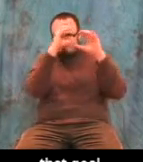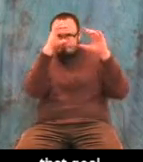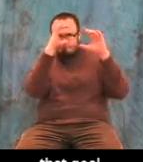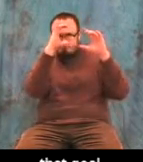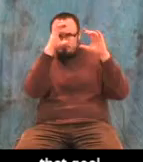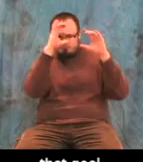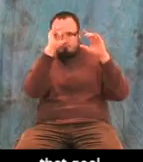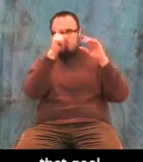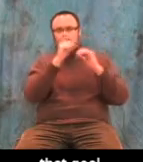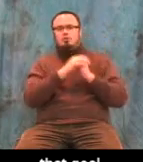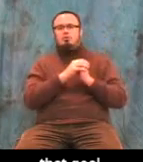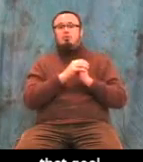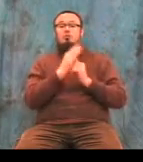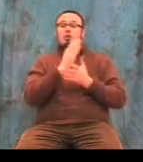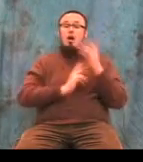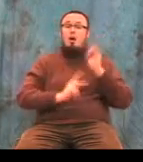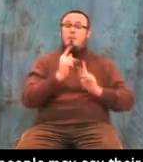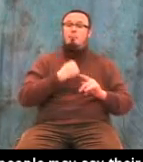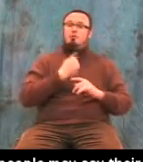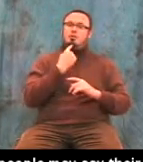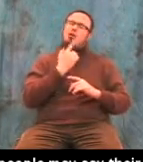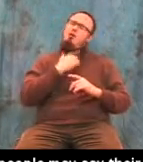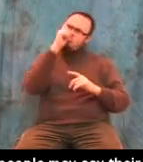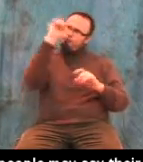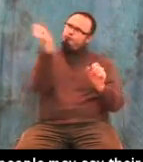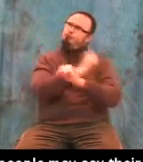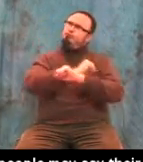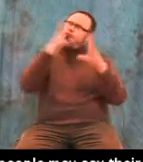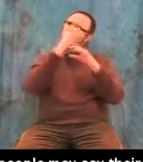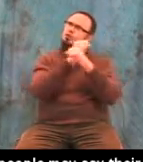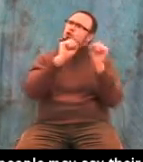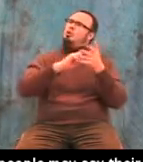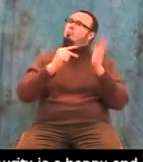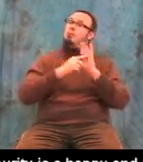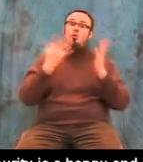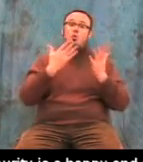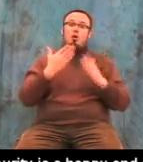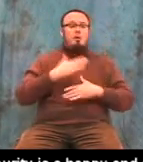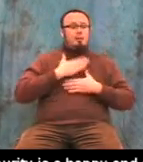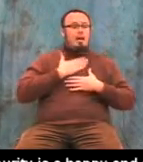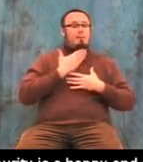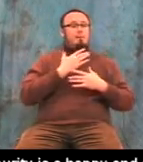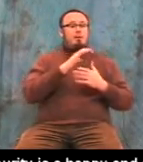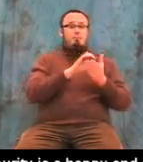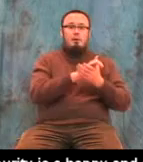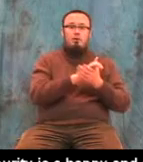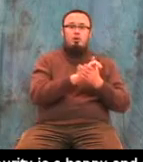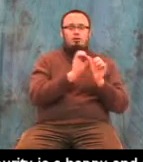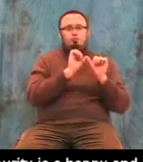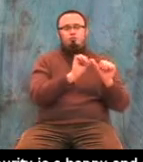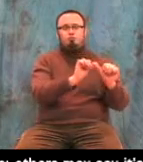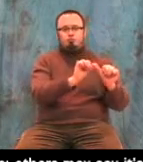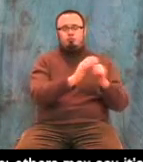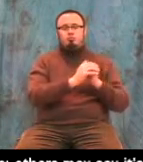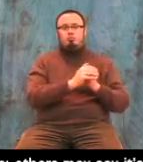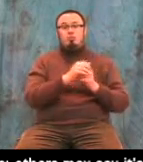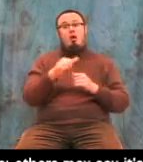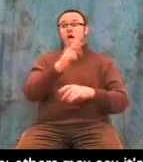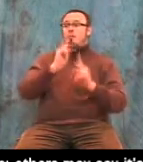goal. Some people may say their image of security is a happy and stable marriage. Others